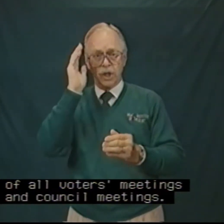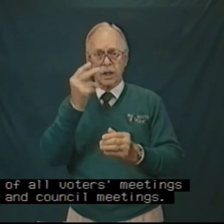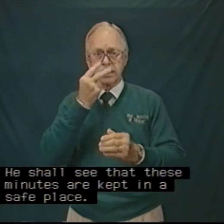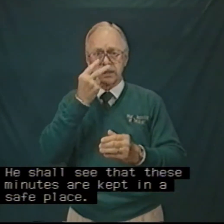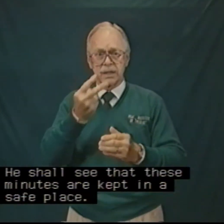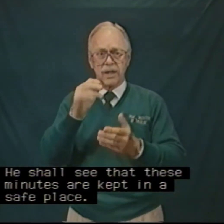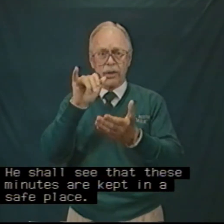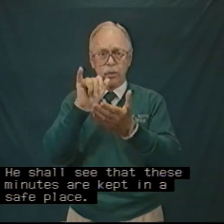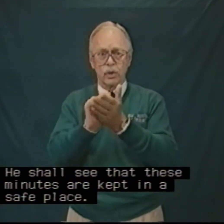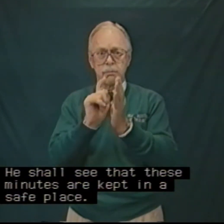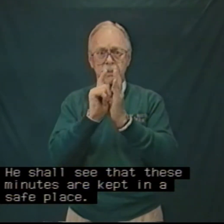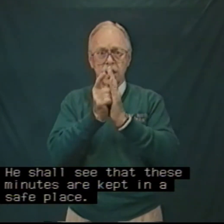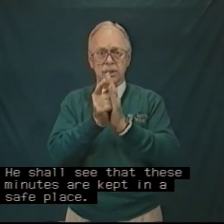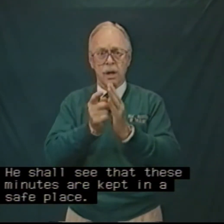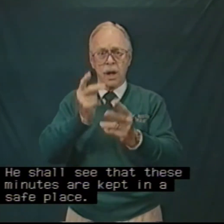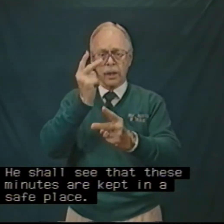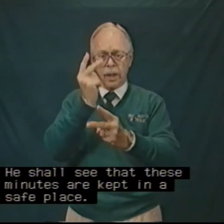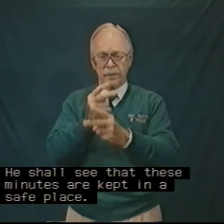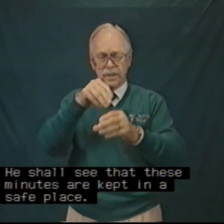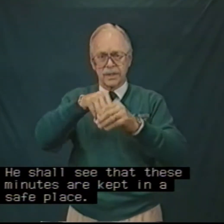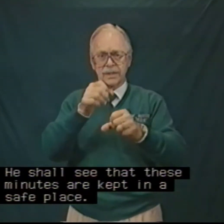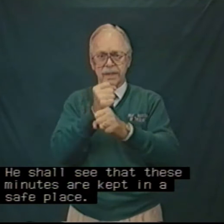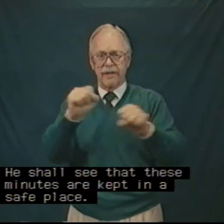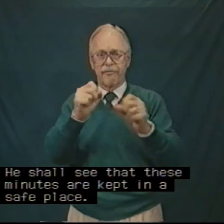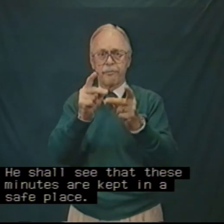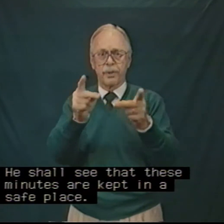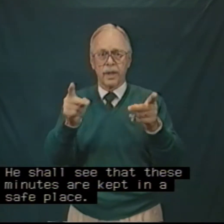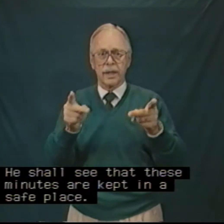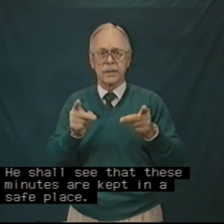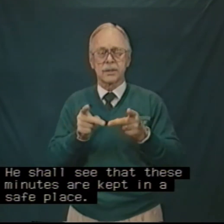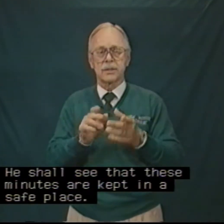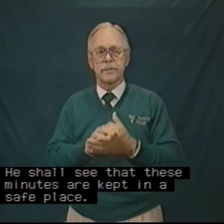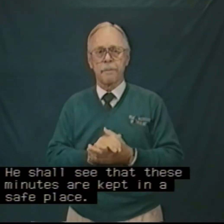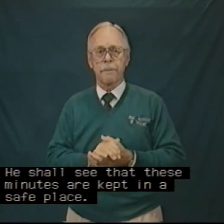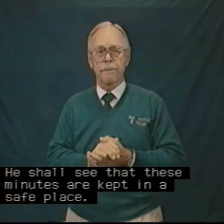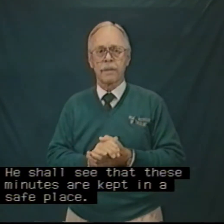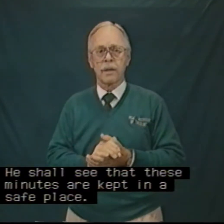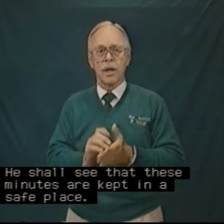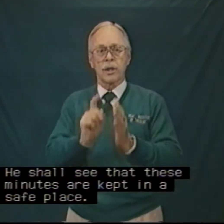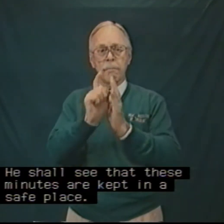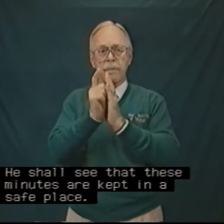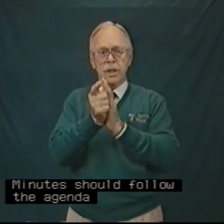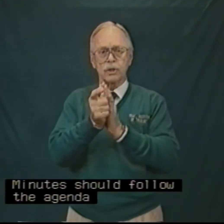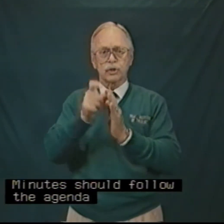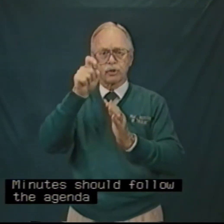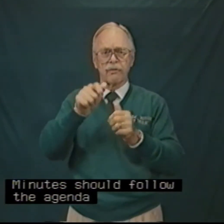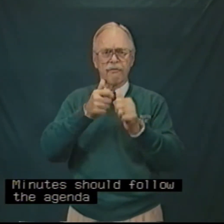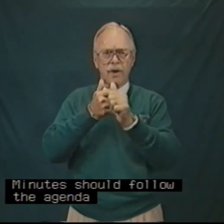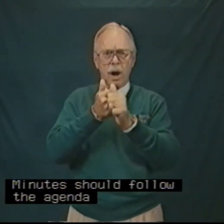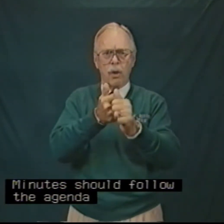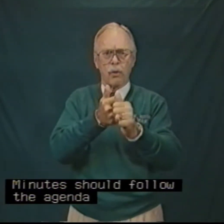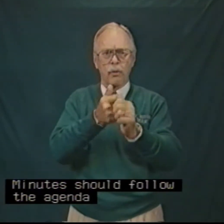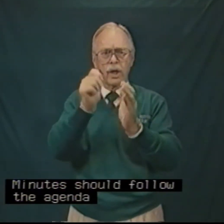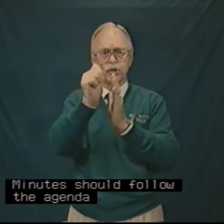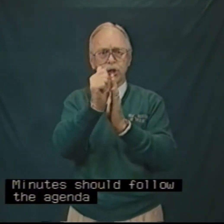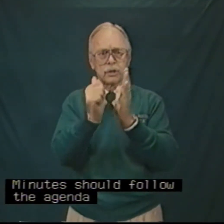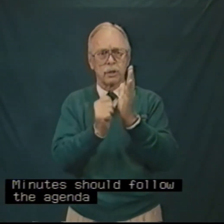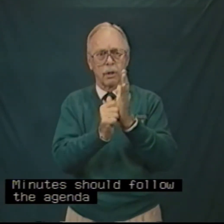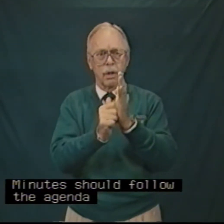see that these minutes are kept in a safe place. Minutes should follow the agenda, and have the same general